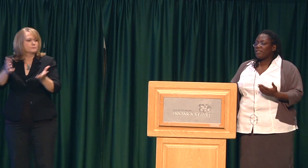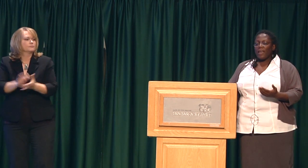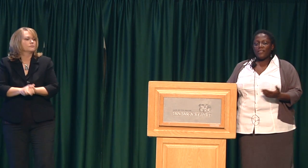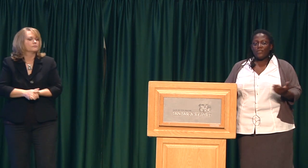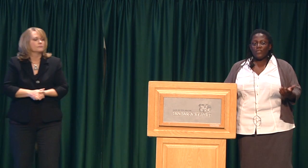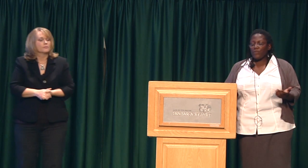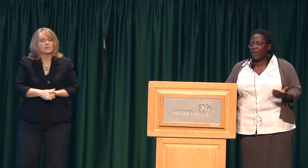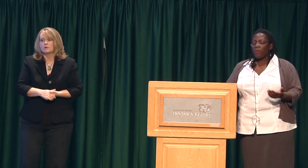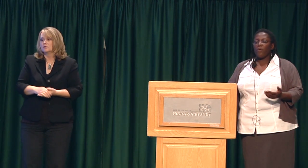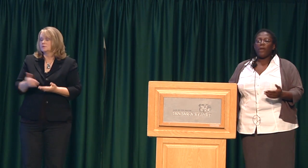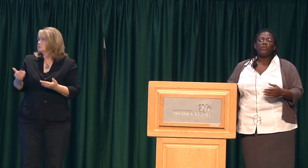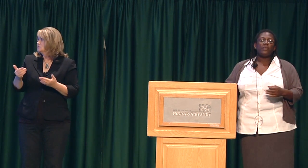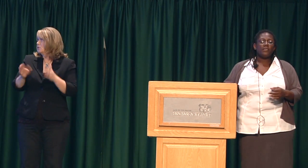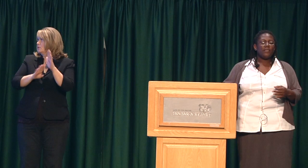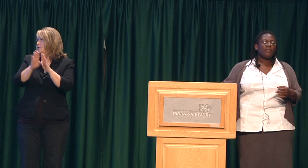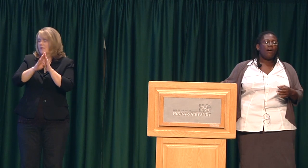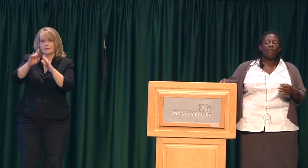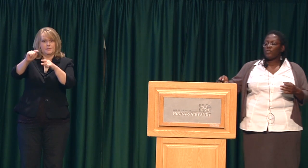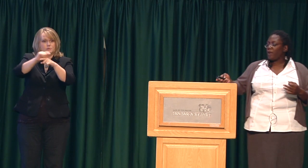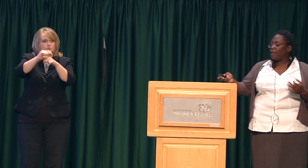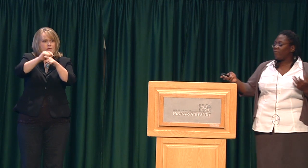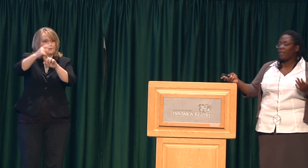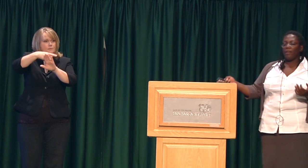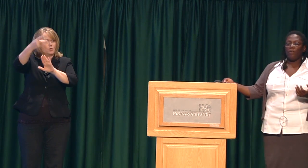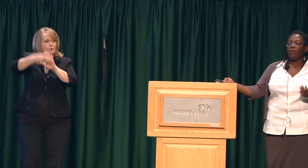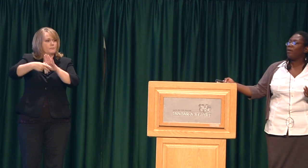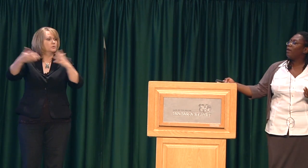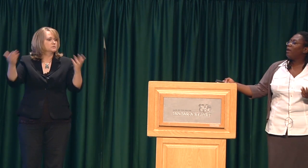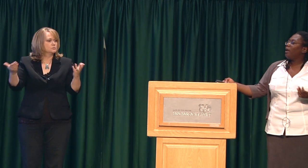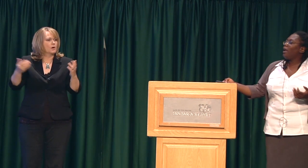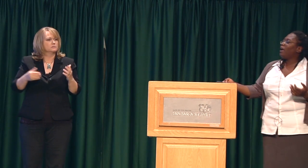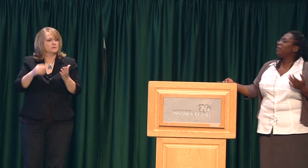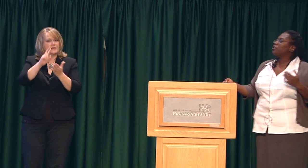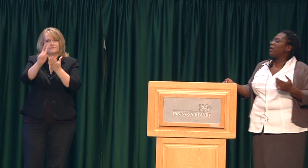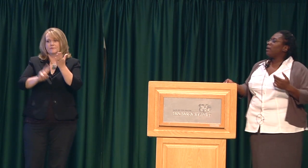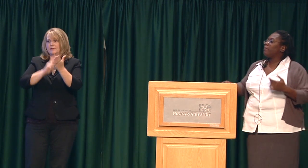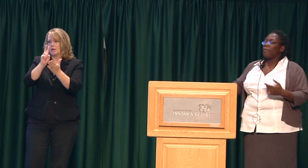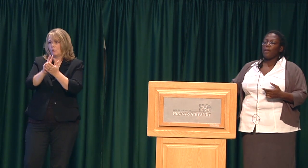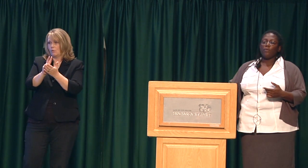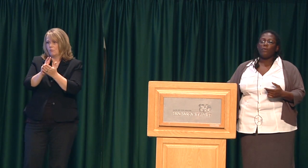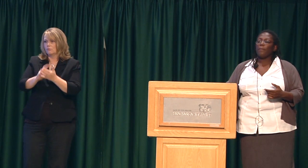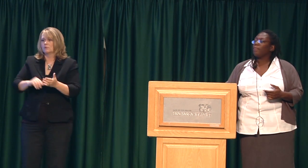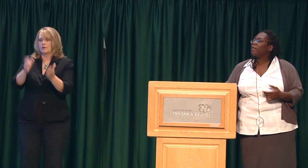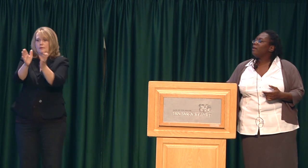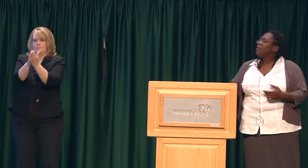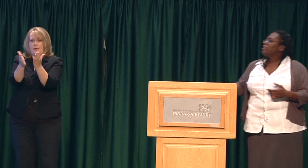So we decided to do this training program, which consists of a training video and a training